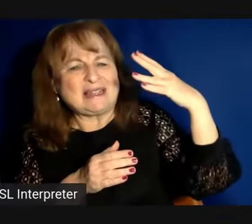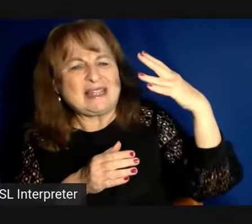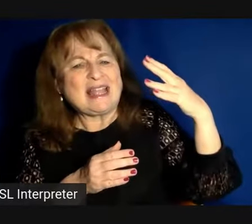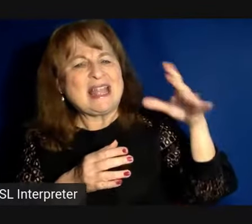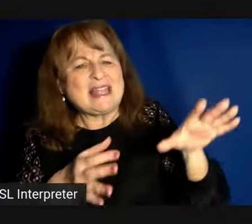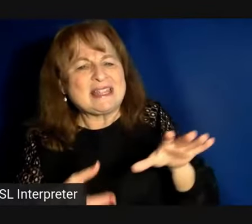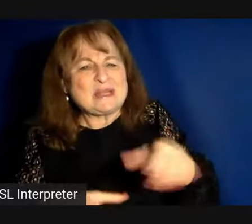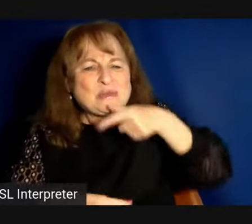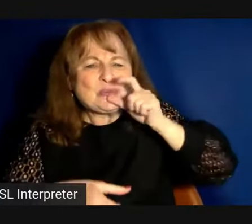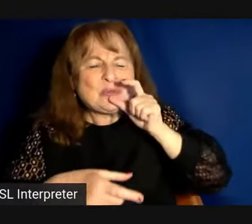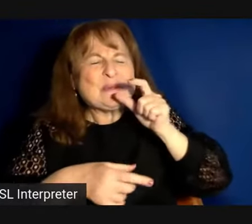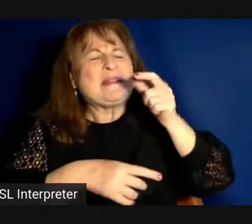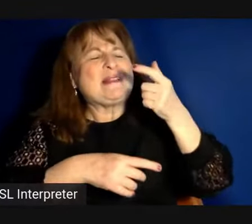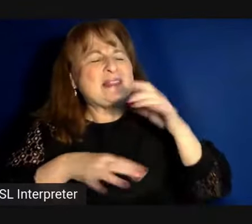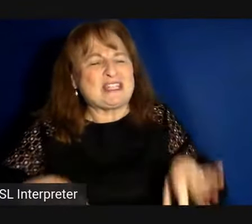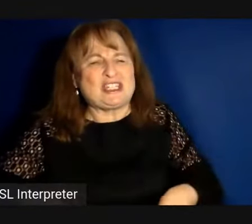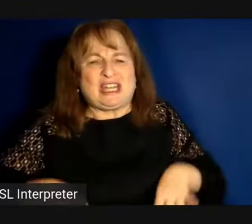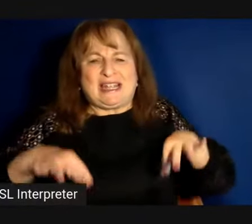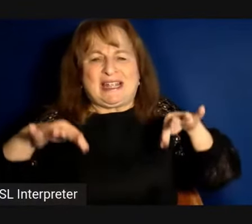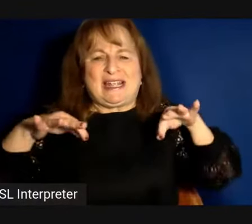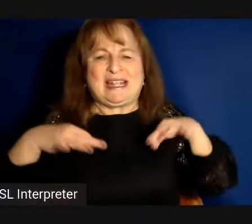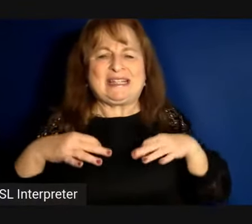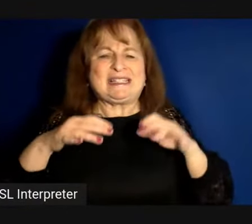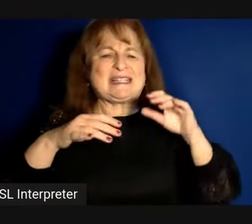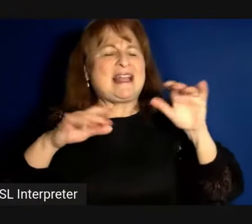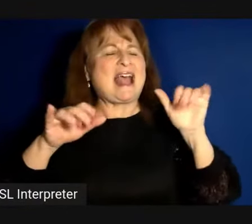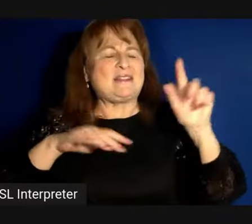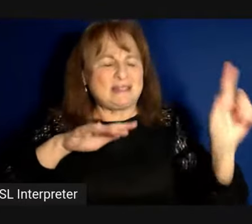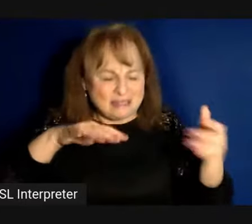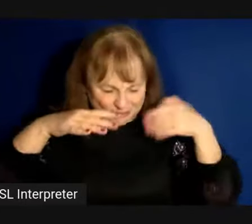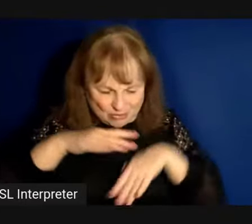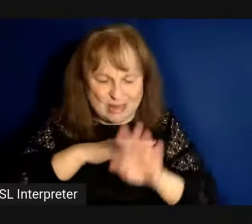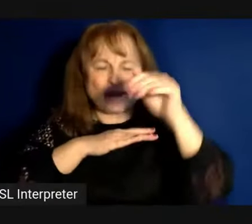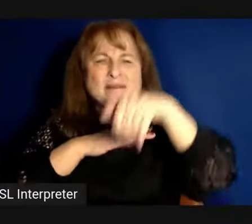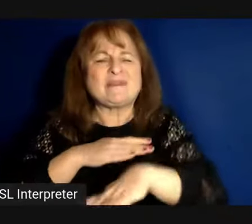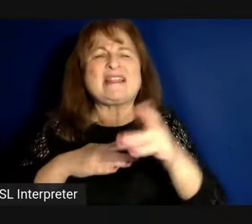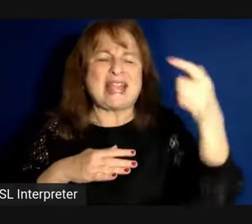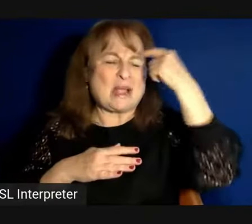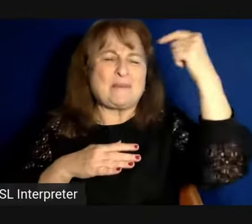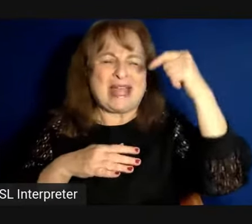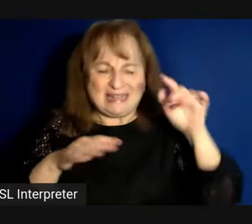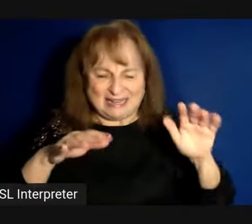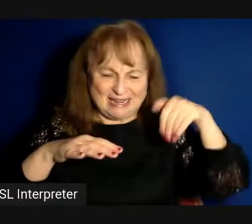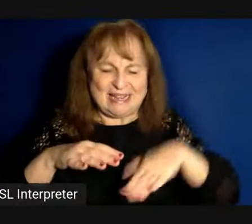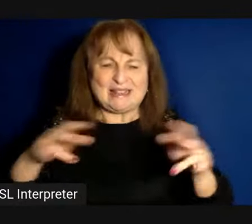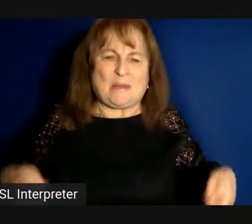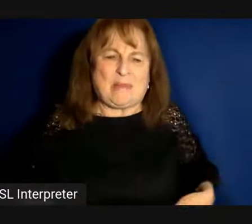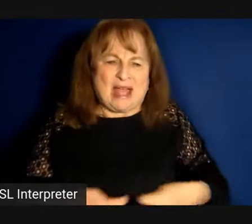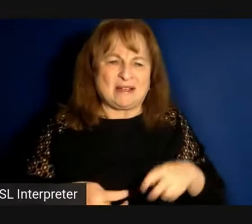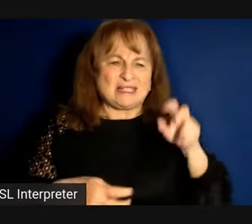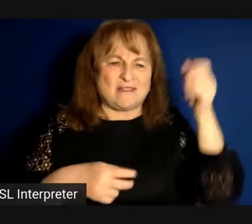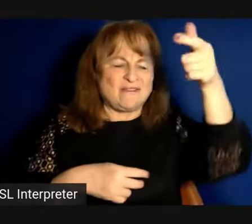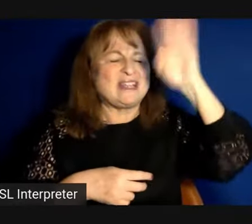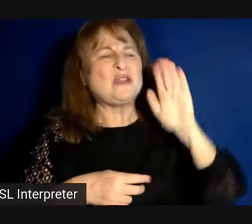sips at the sky blue hem of our sheets then dips and reappears a drowsy penny in the belt of venus your